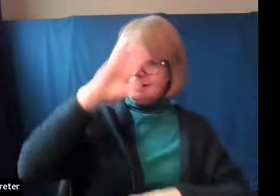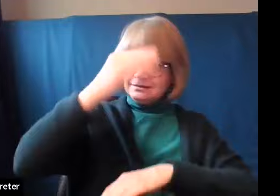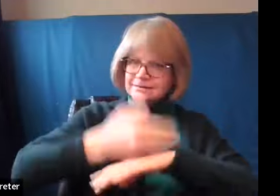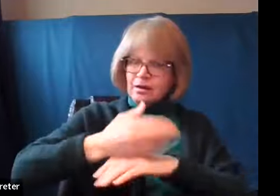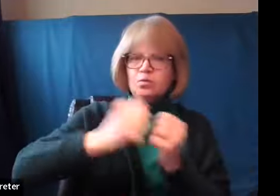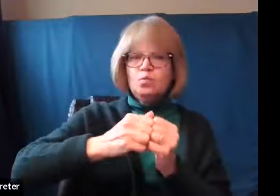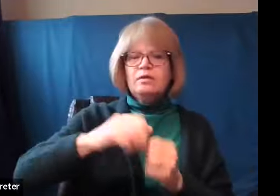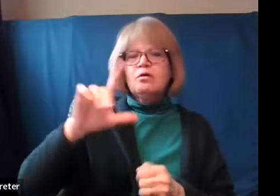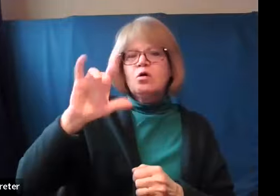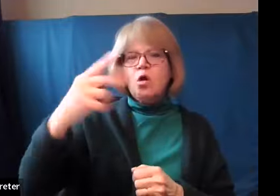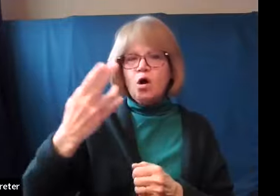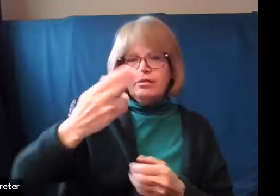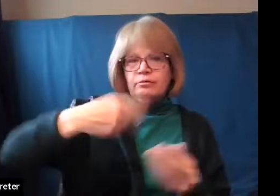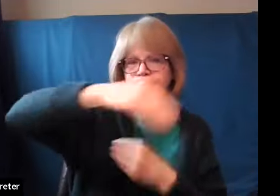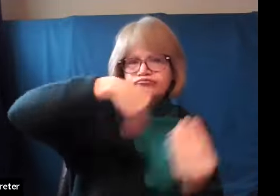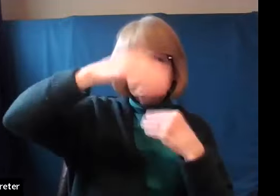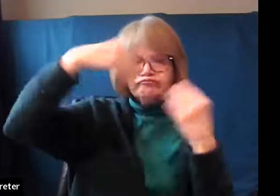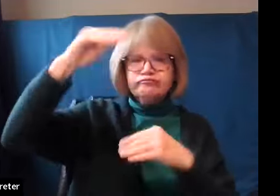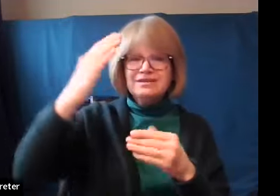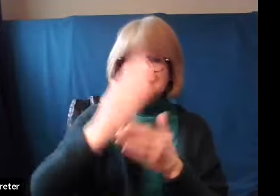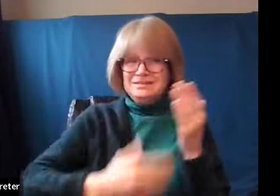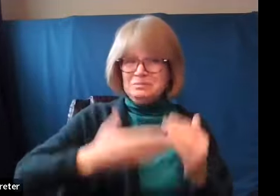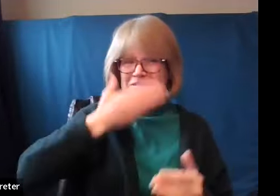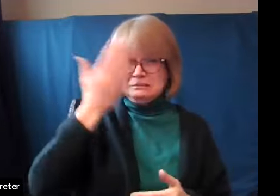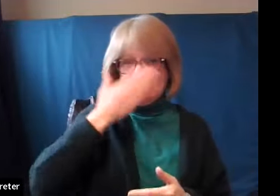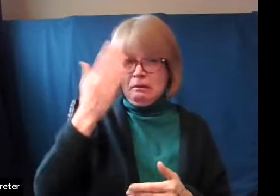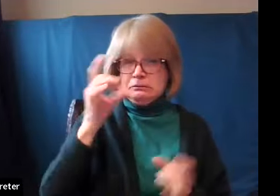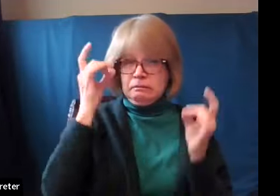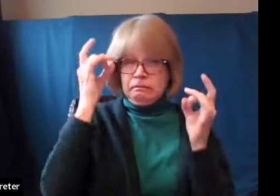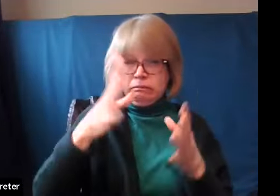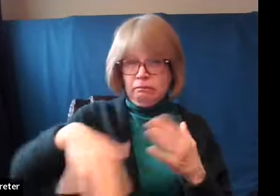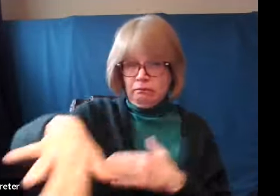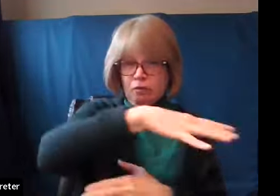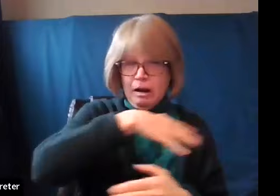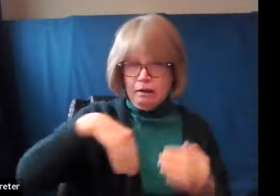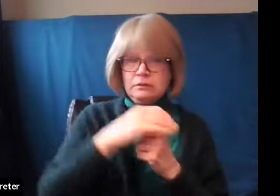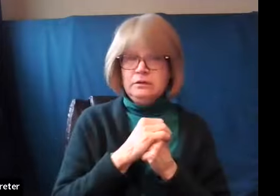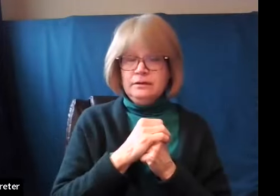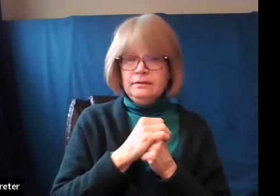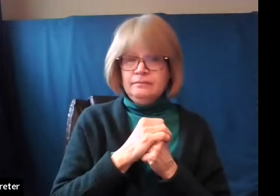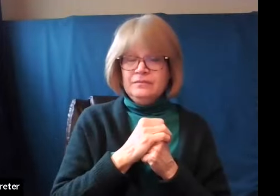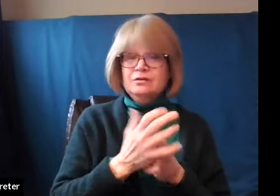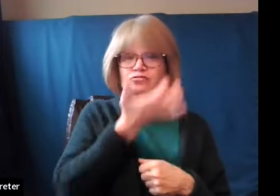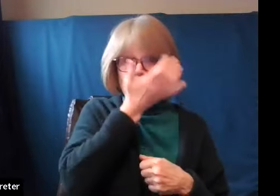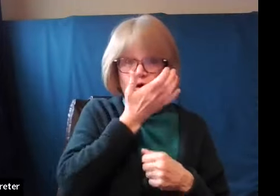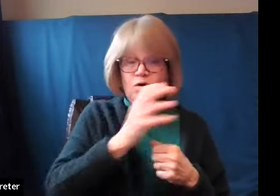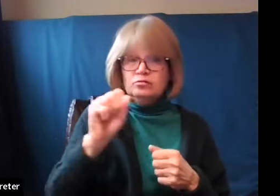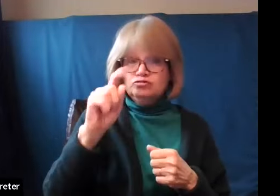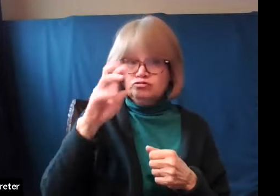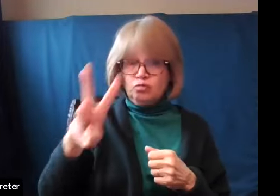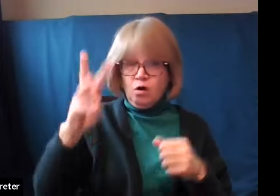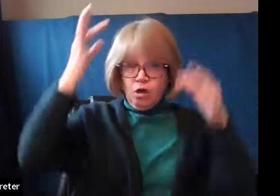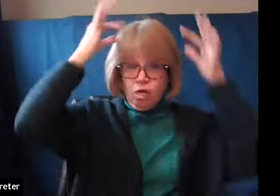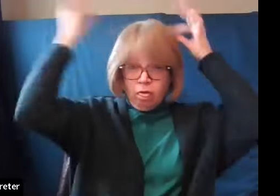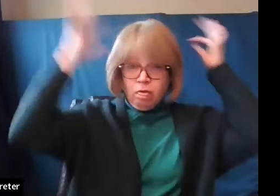draped around him, noisome smells penetrating the mean accommodations, and pieces of straw mingled with his